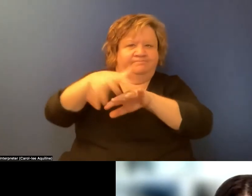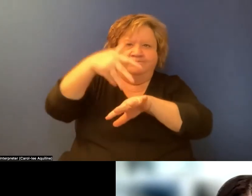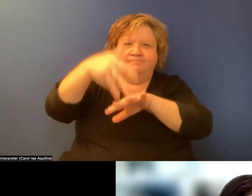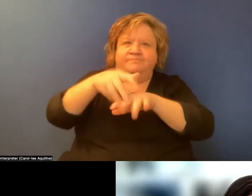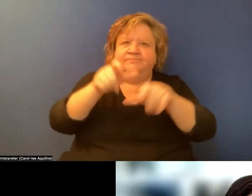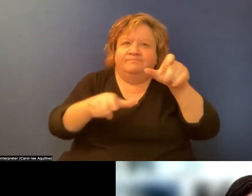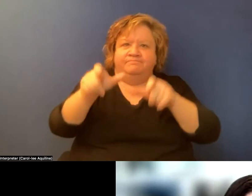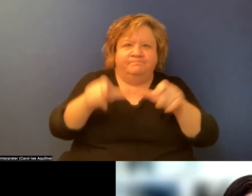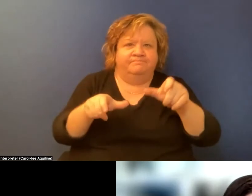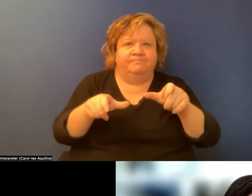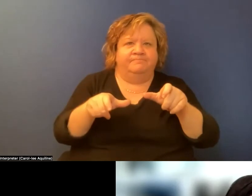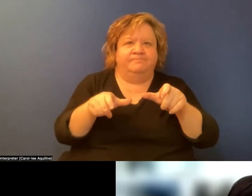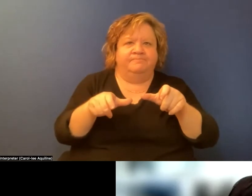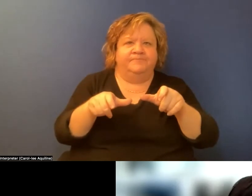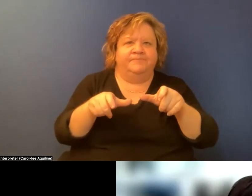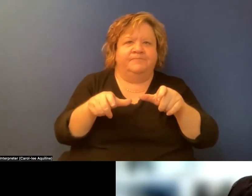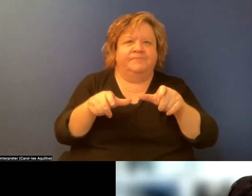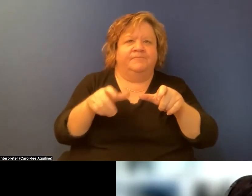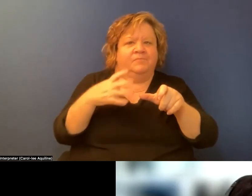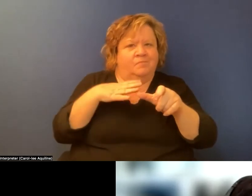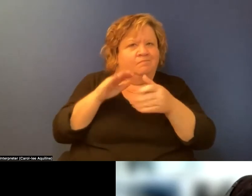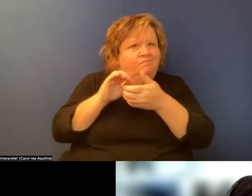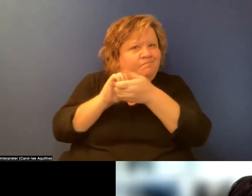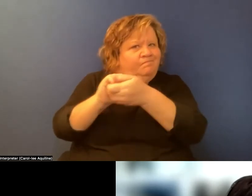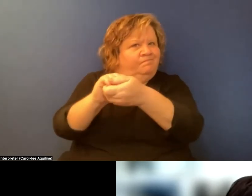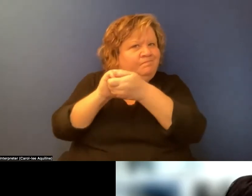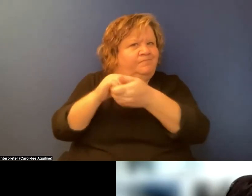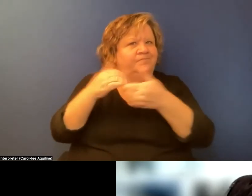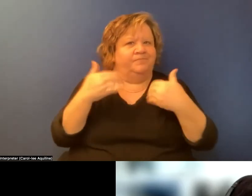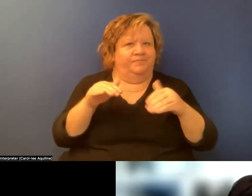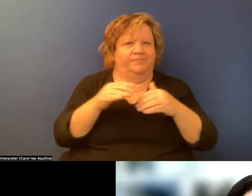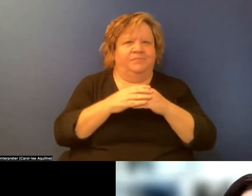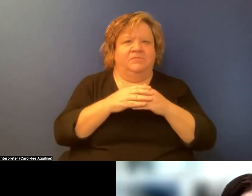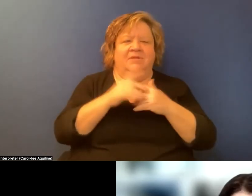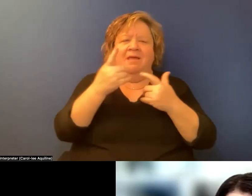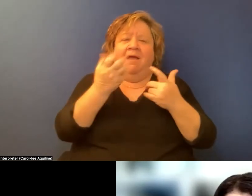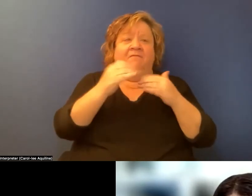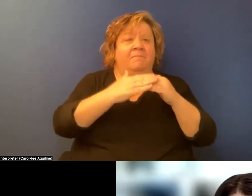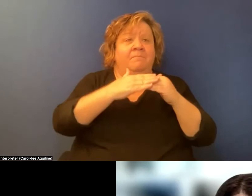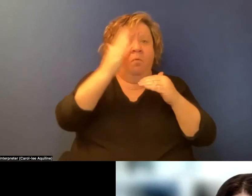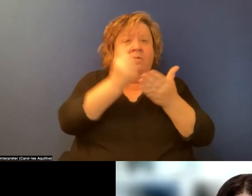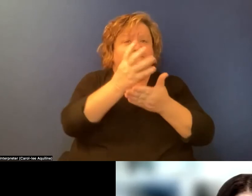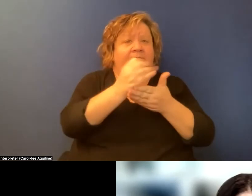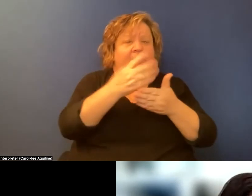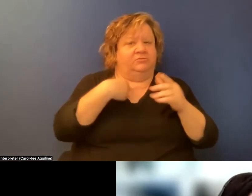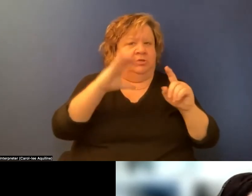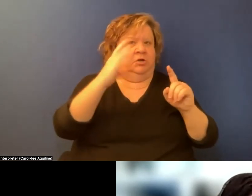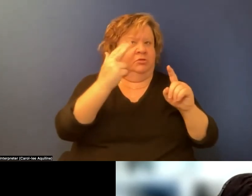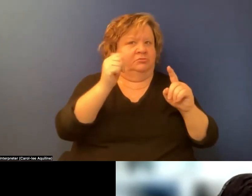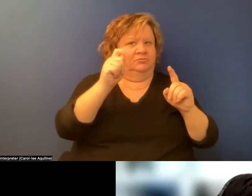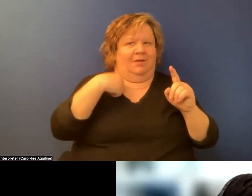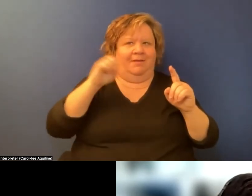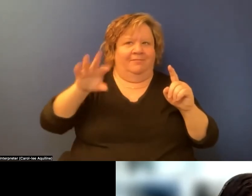be shared and are in the chat. I'm hoping that there's great opportunity for everyone to